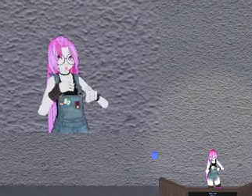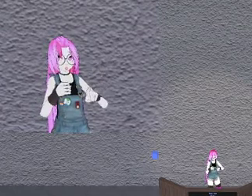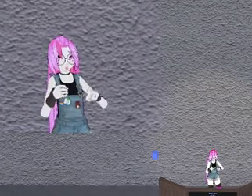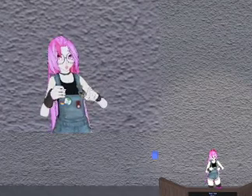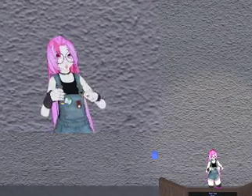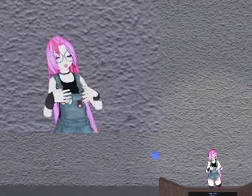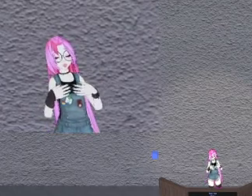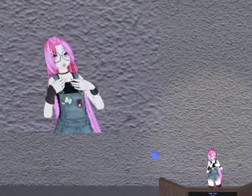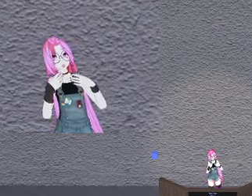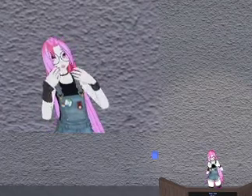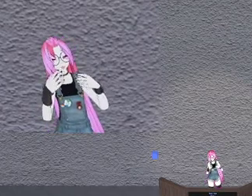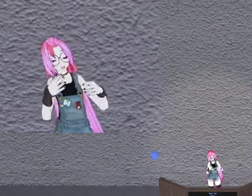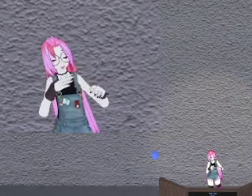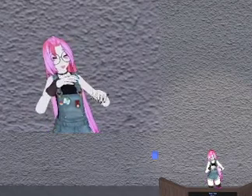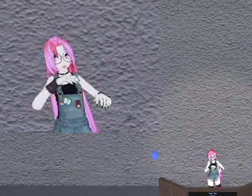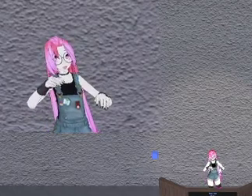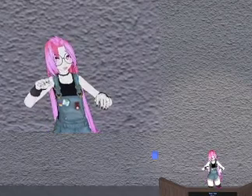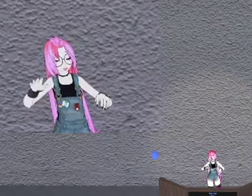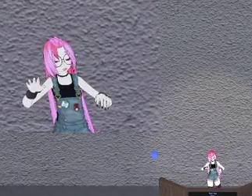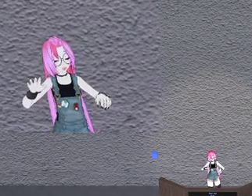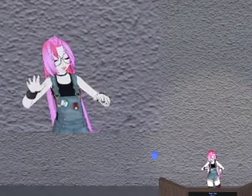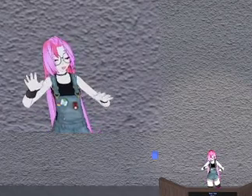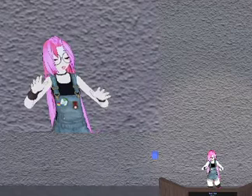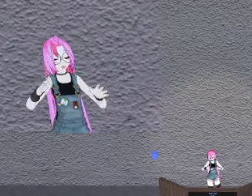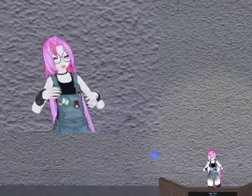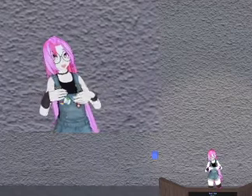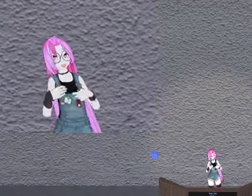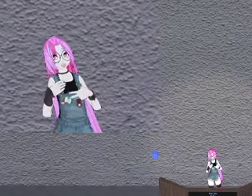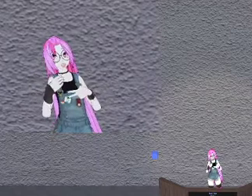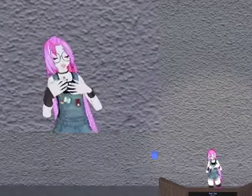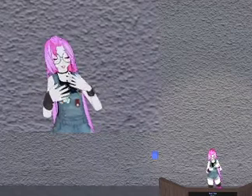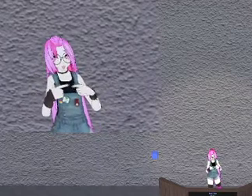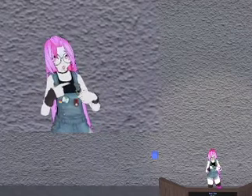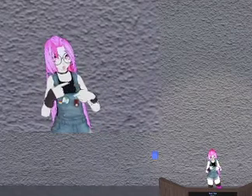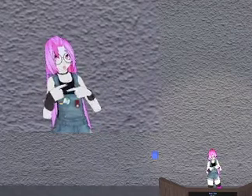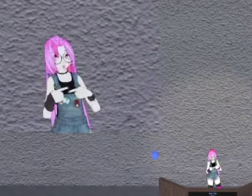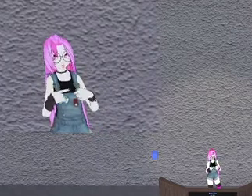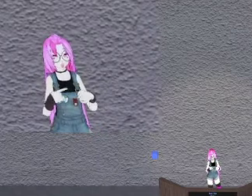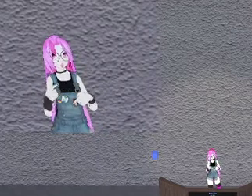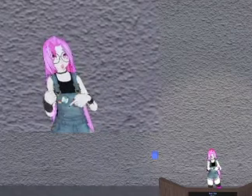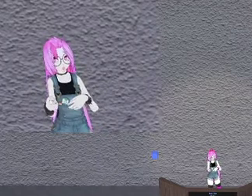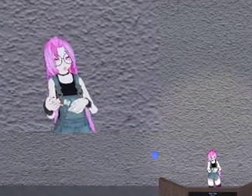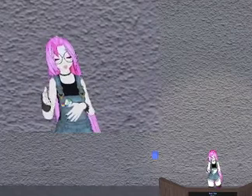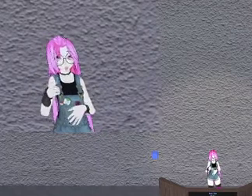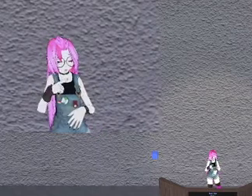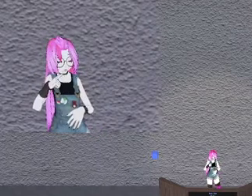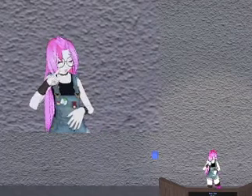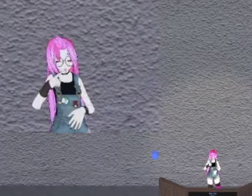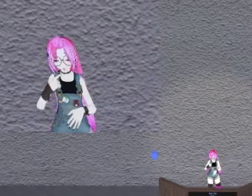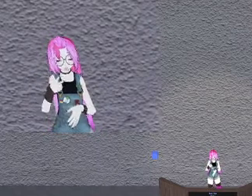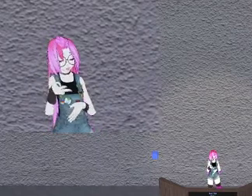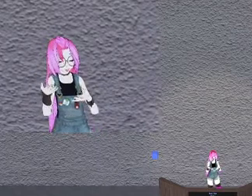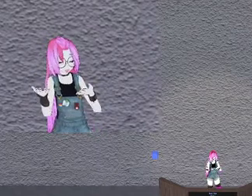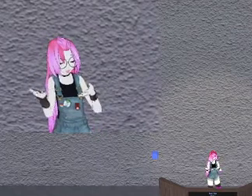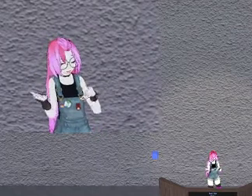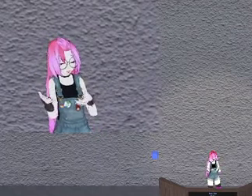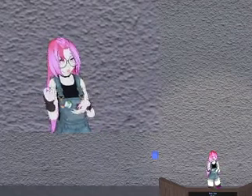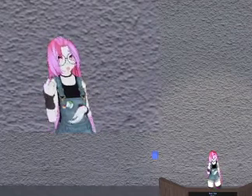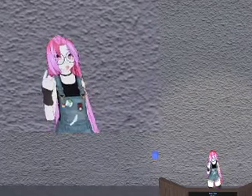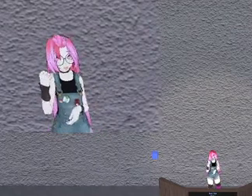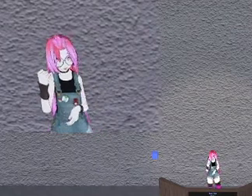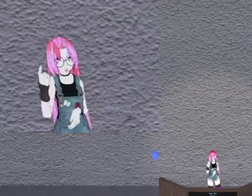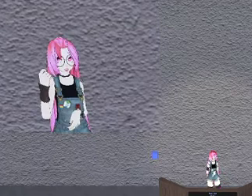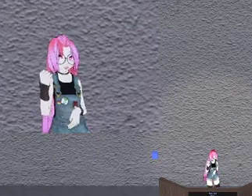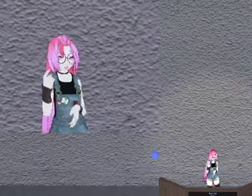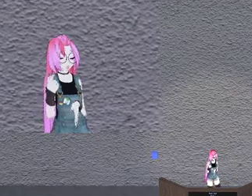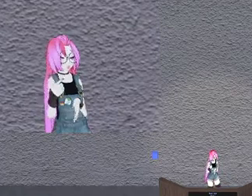and tricks. So when instead of just fingerspelling hooligan, if I'm using those signs and I'm explaining, that deaf person or whoever I'm talking to